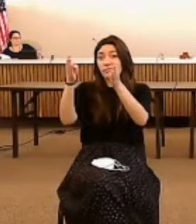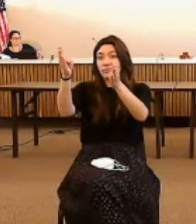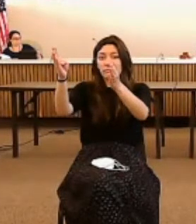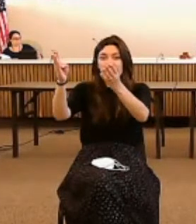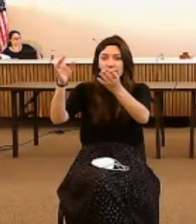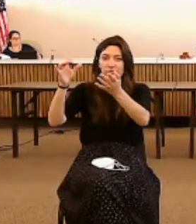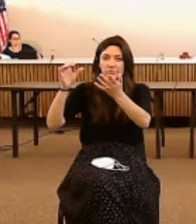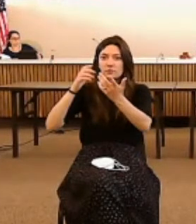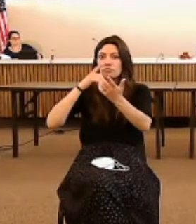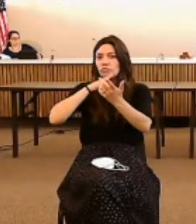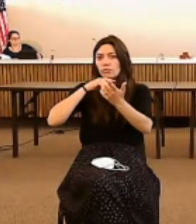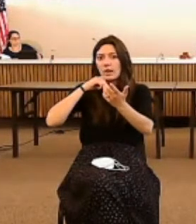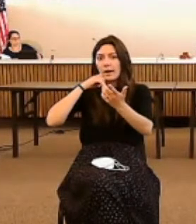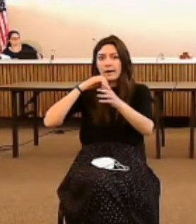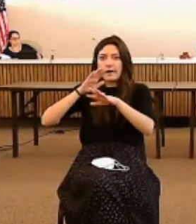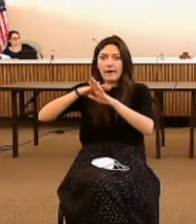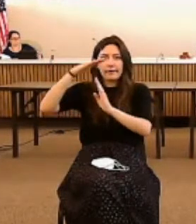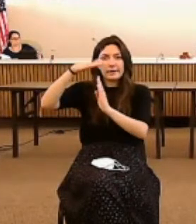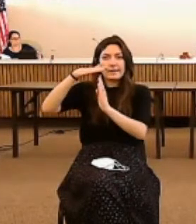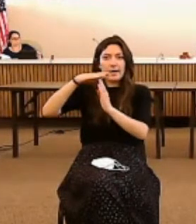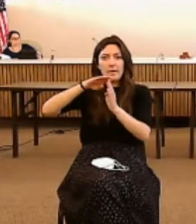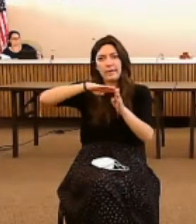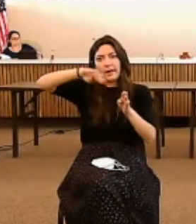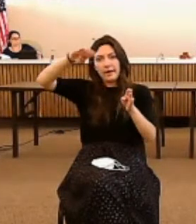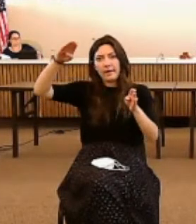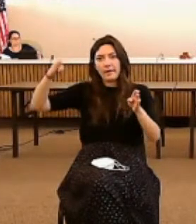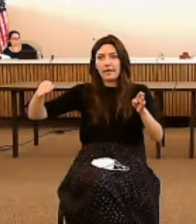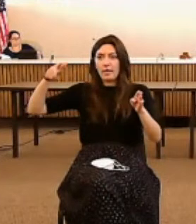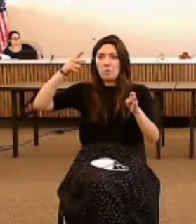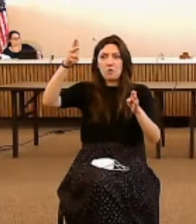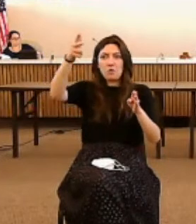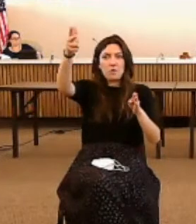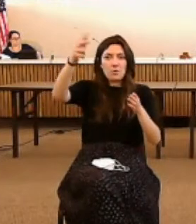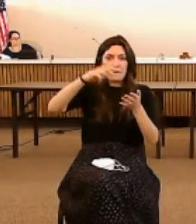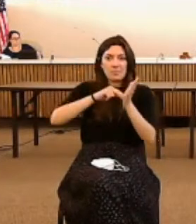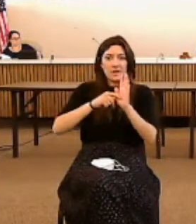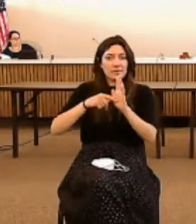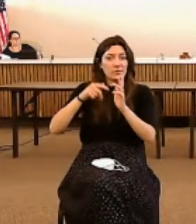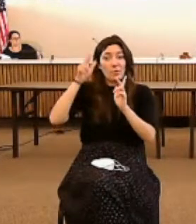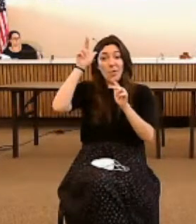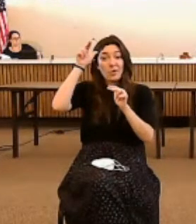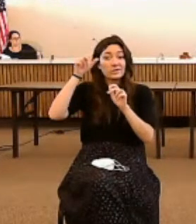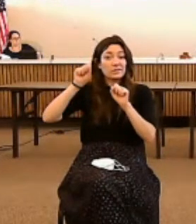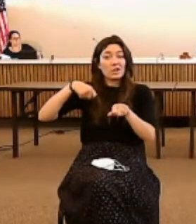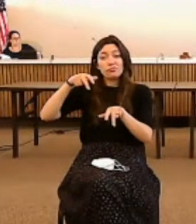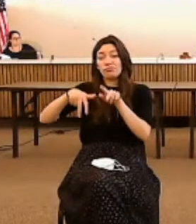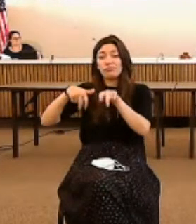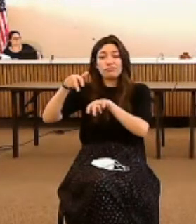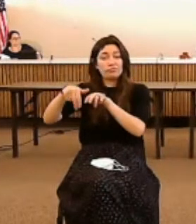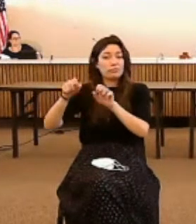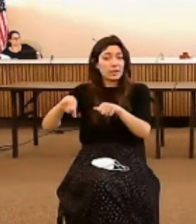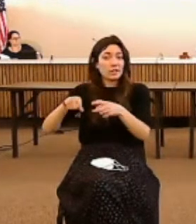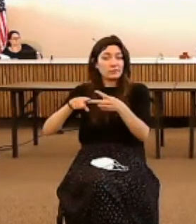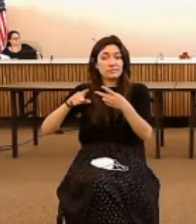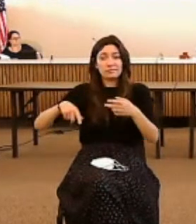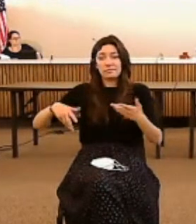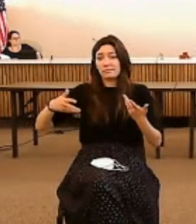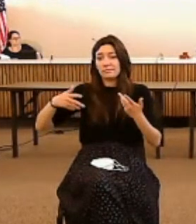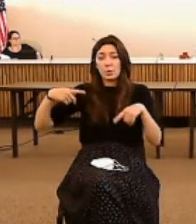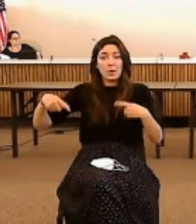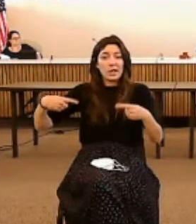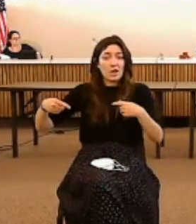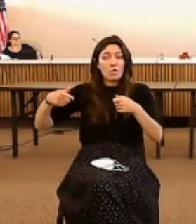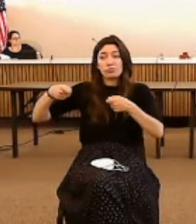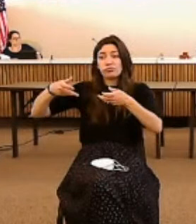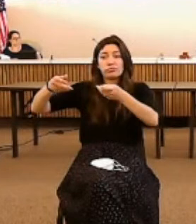in the mud. So that was great for horses and wagons, but when you get to people